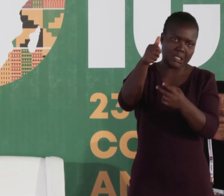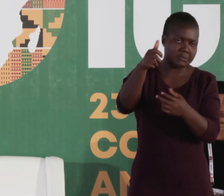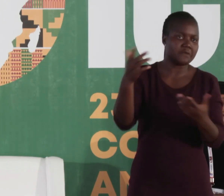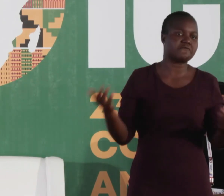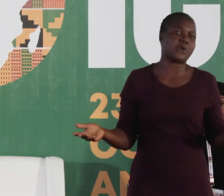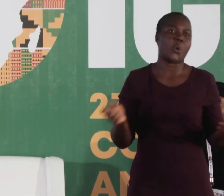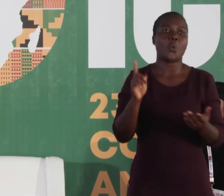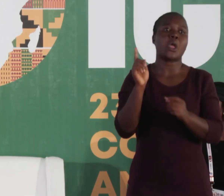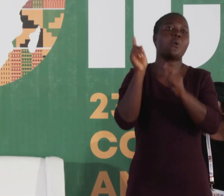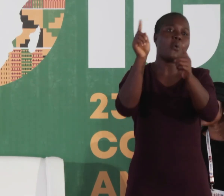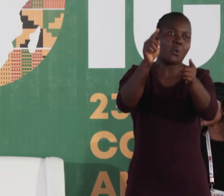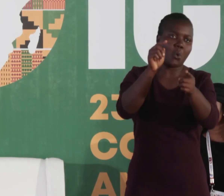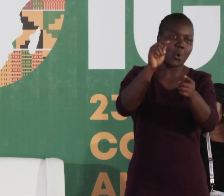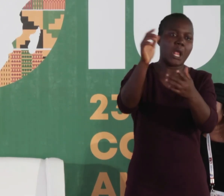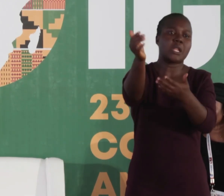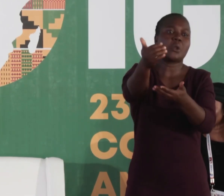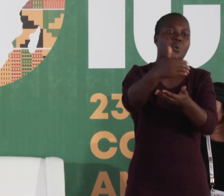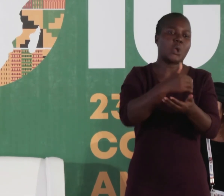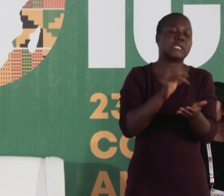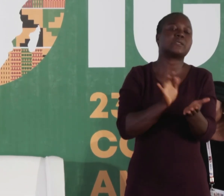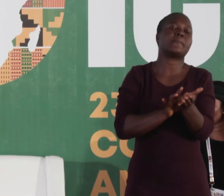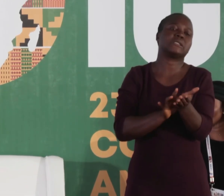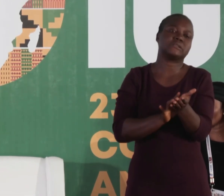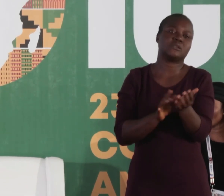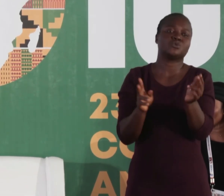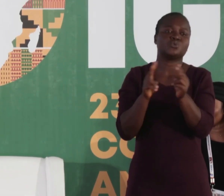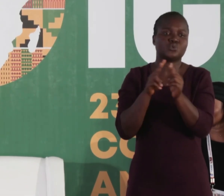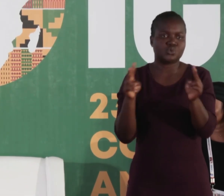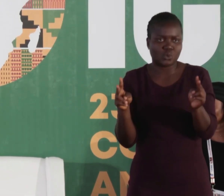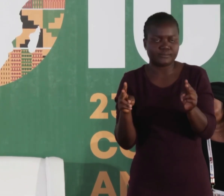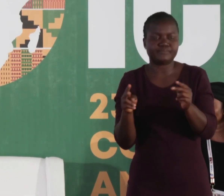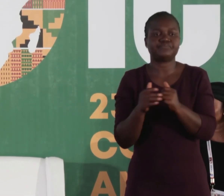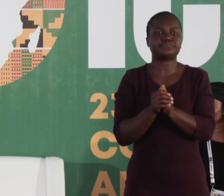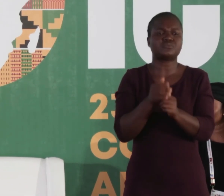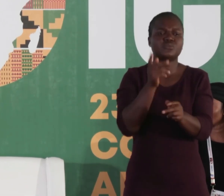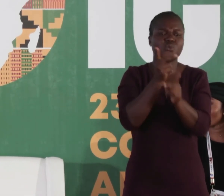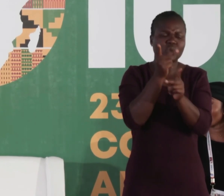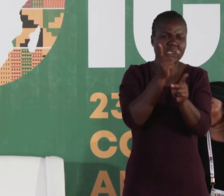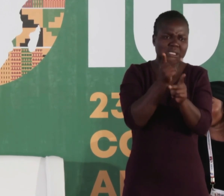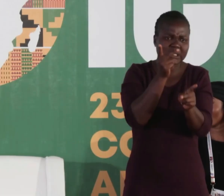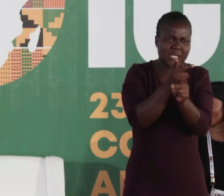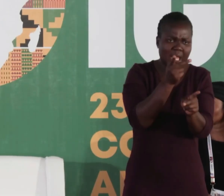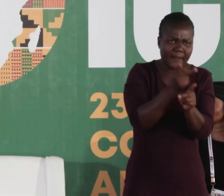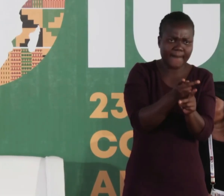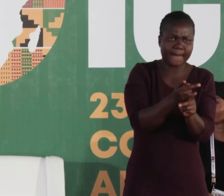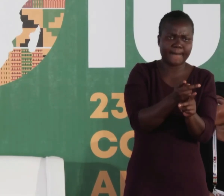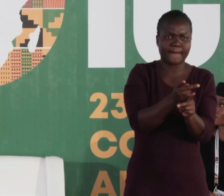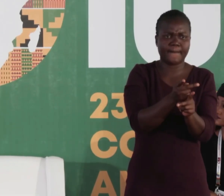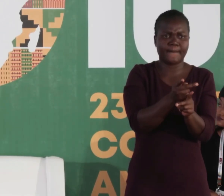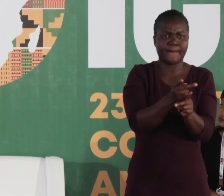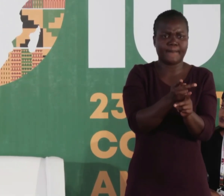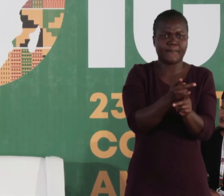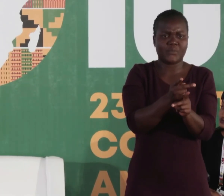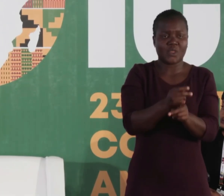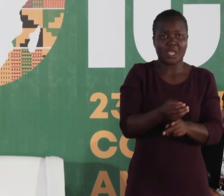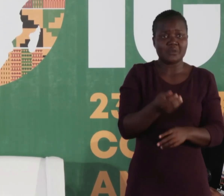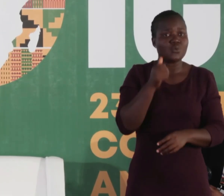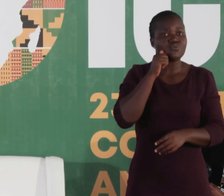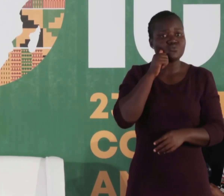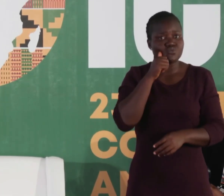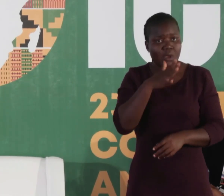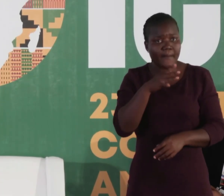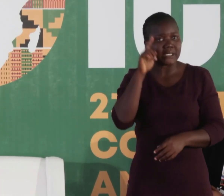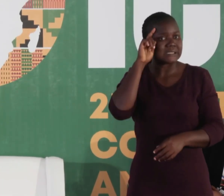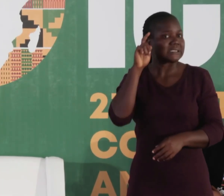they were free to do so. So to keep key female sex workers